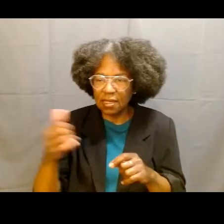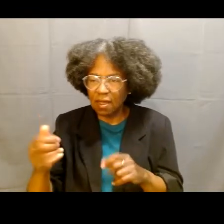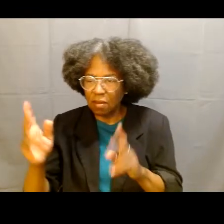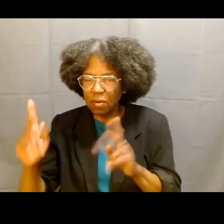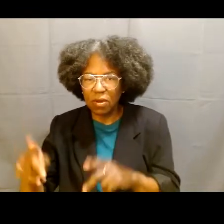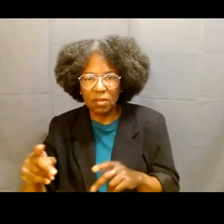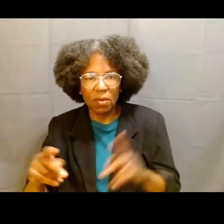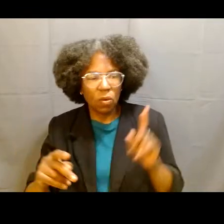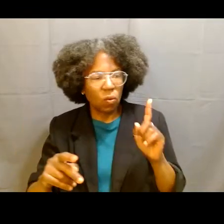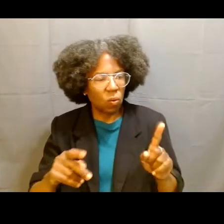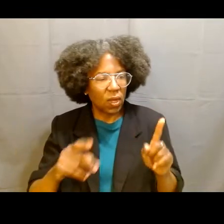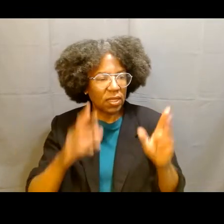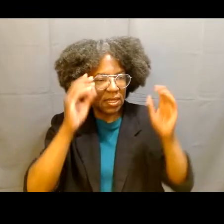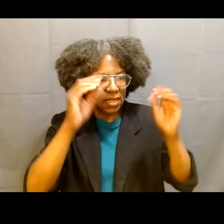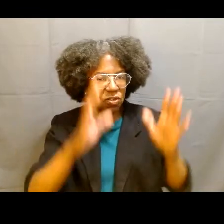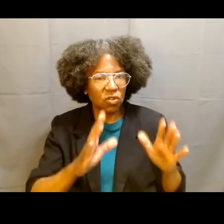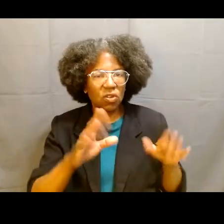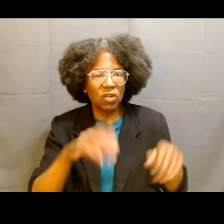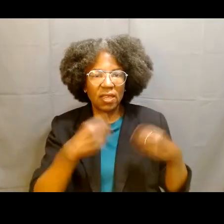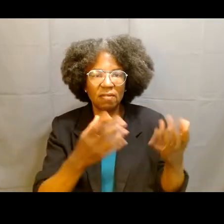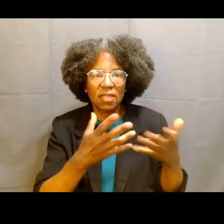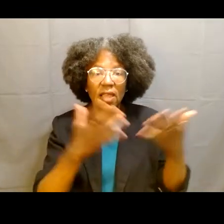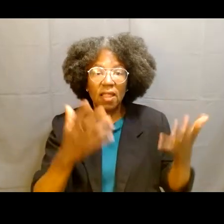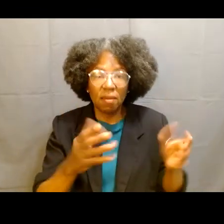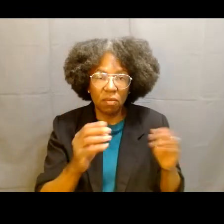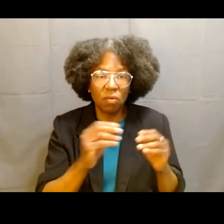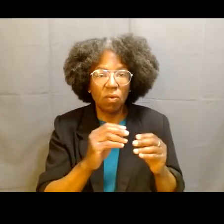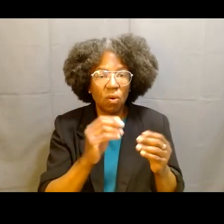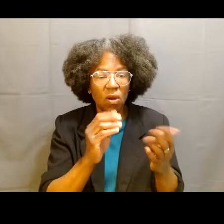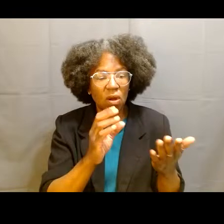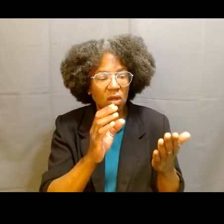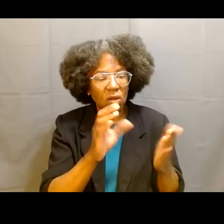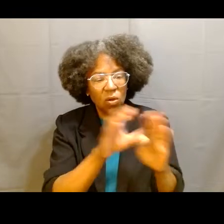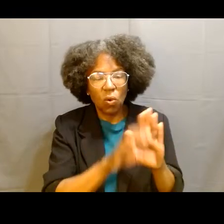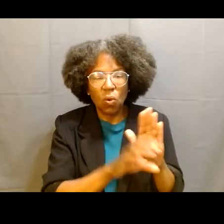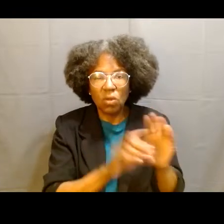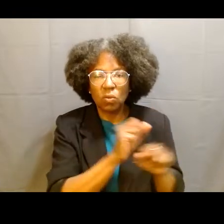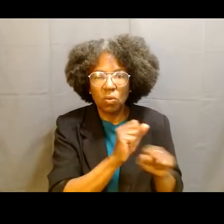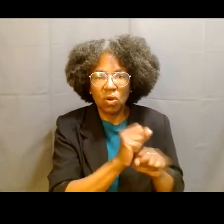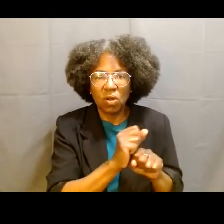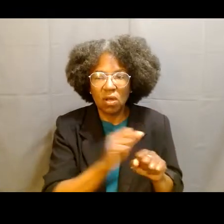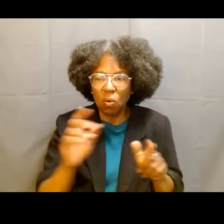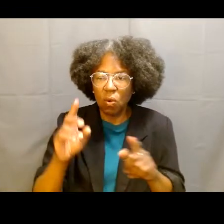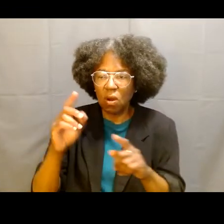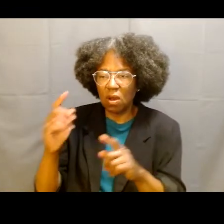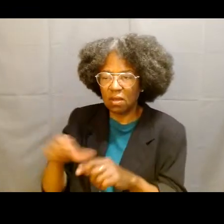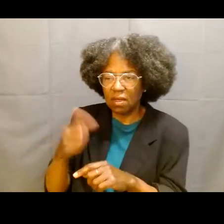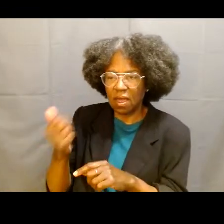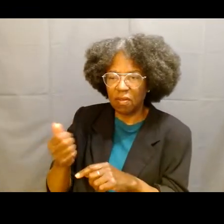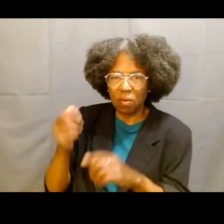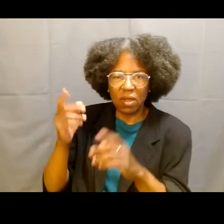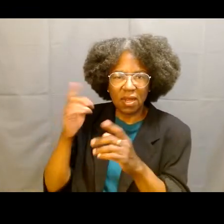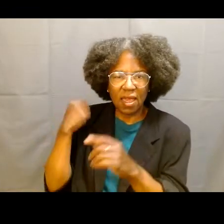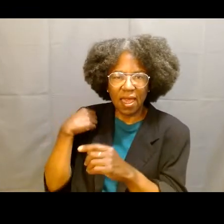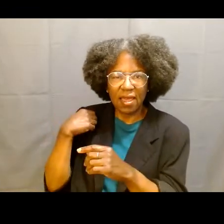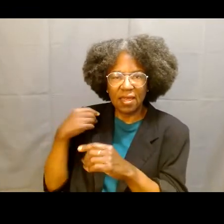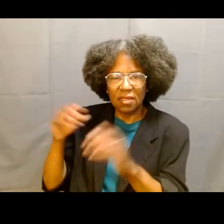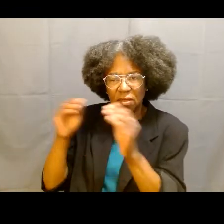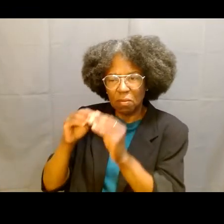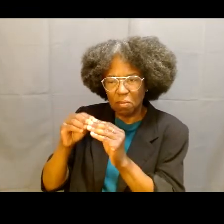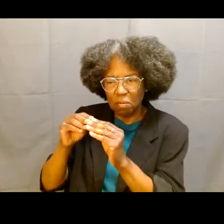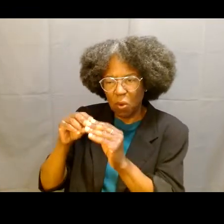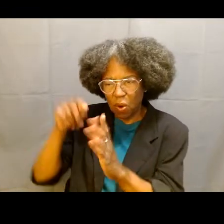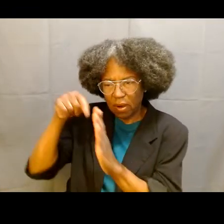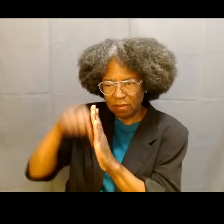more coursework, or one teacher's curriculum focuses more heavily on one subject than the other. And we also recognize that's